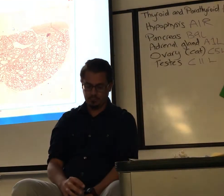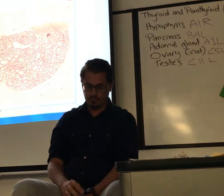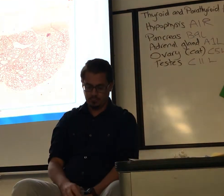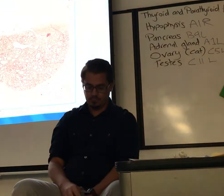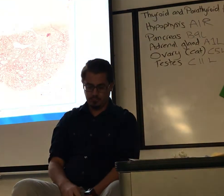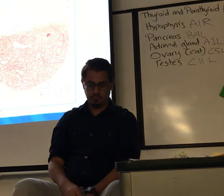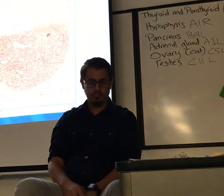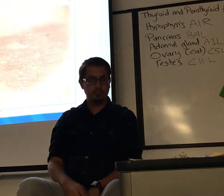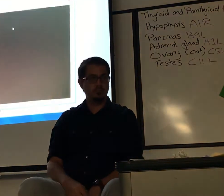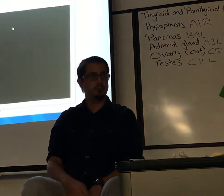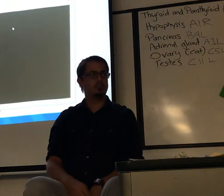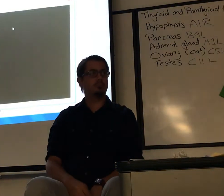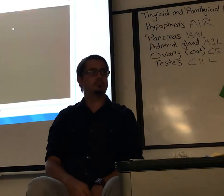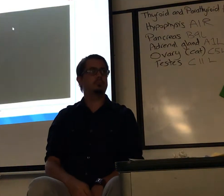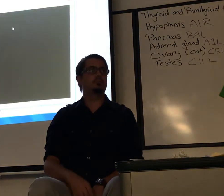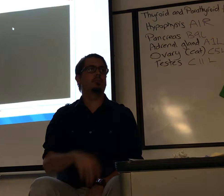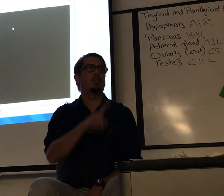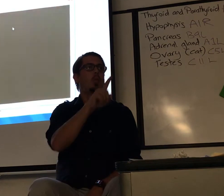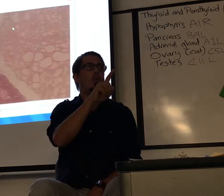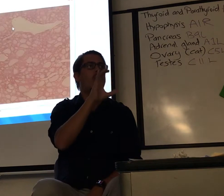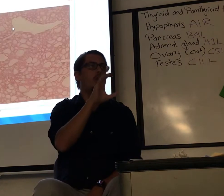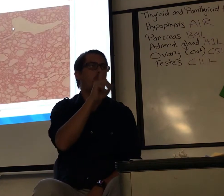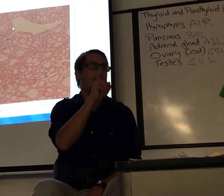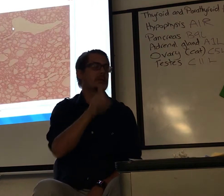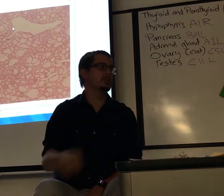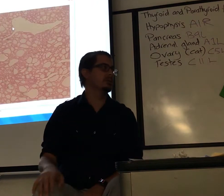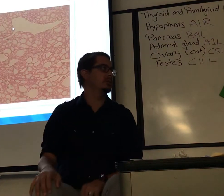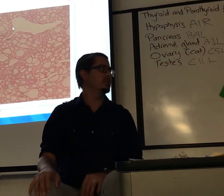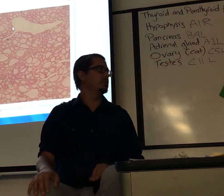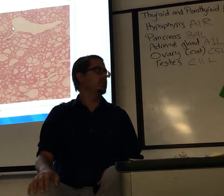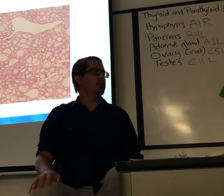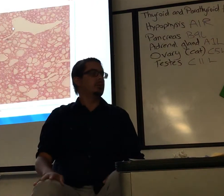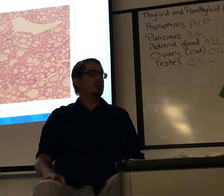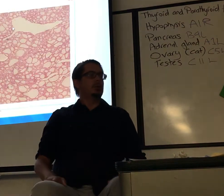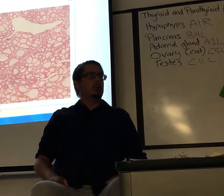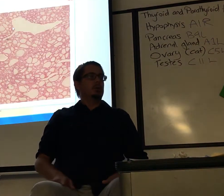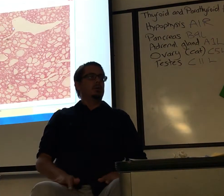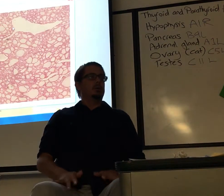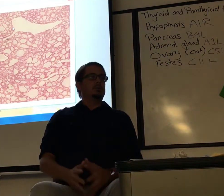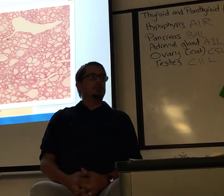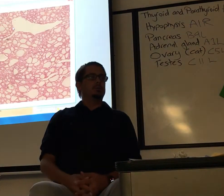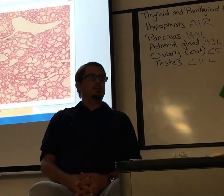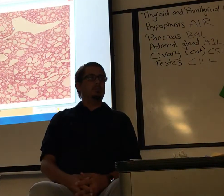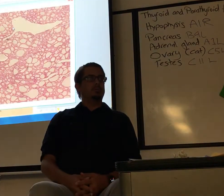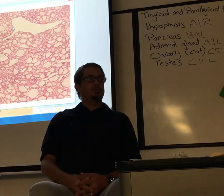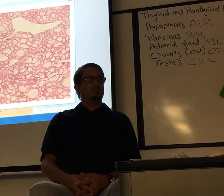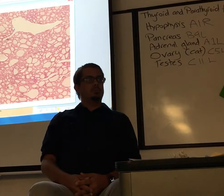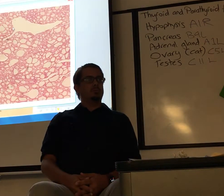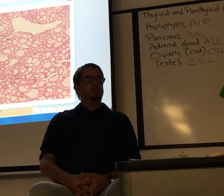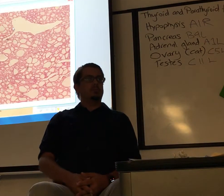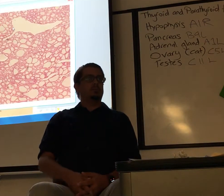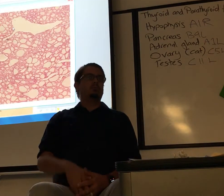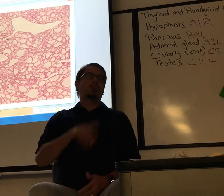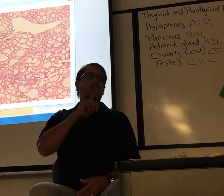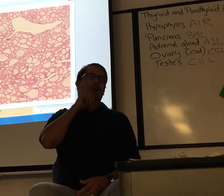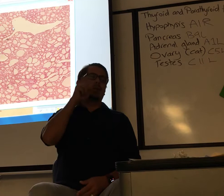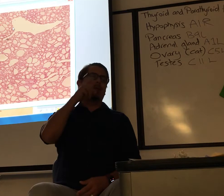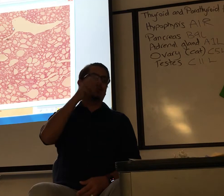go 100x. That's what we see. But you know what? Let's go higher. You got to go to 400x to